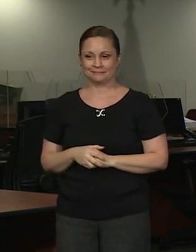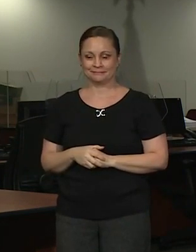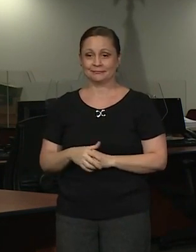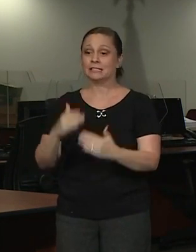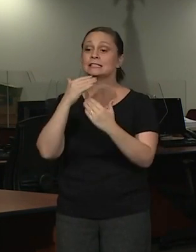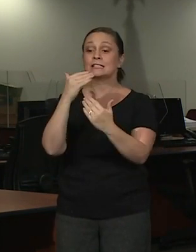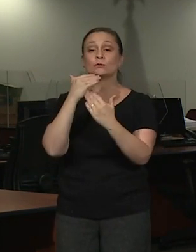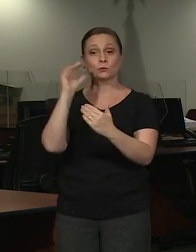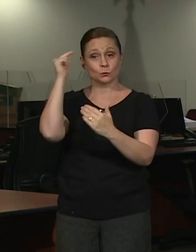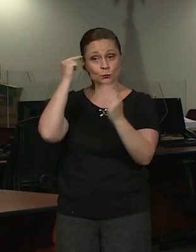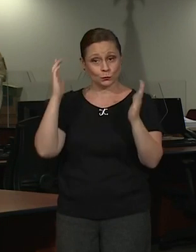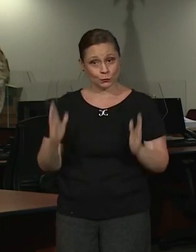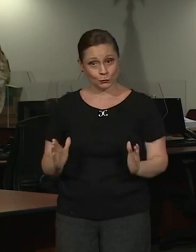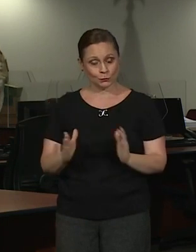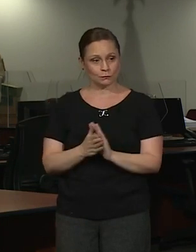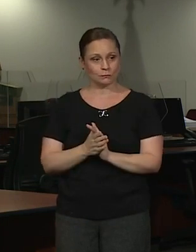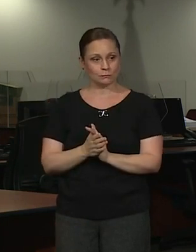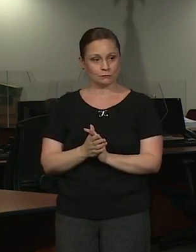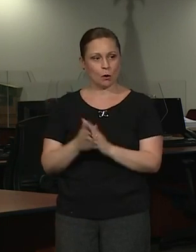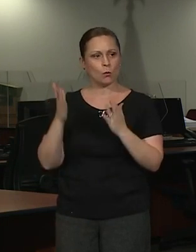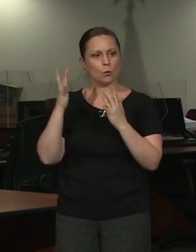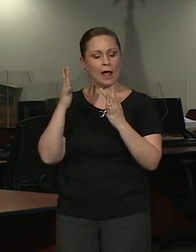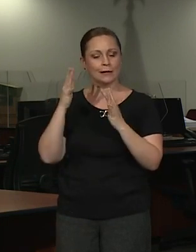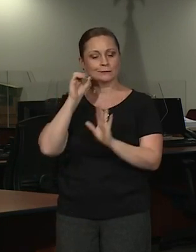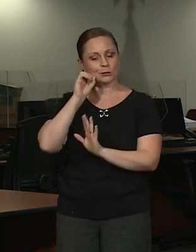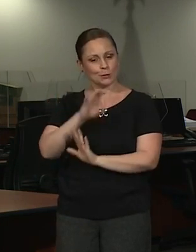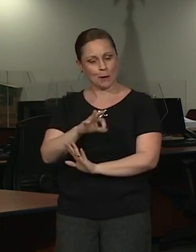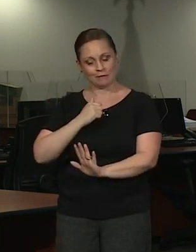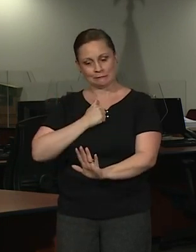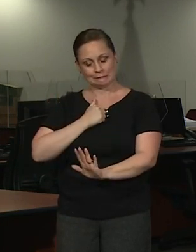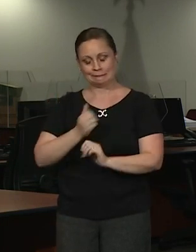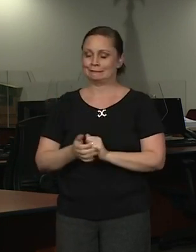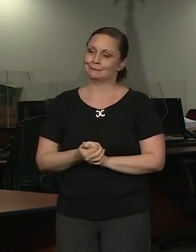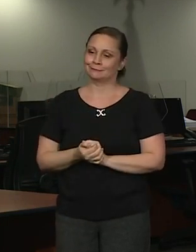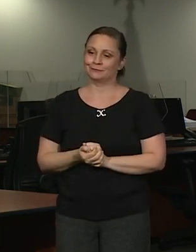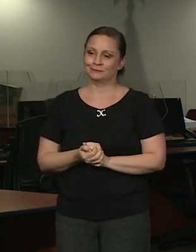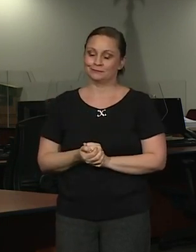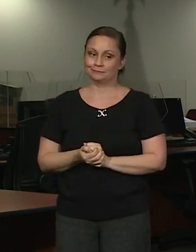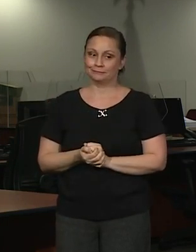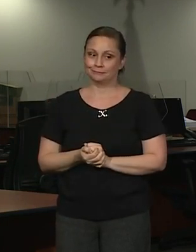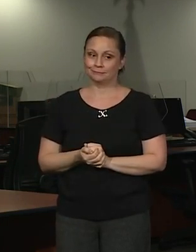Thank you, Governor. Oh, this is going to snap off. So